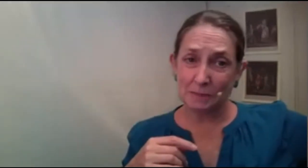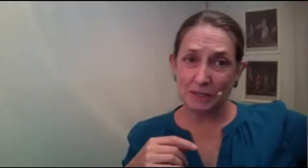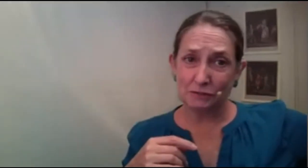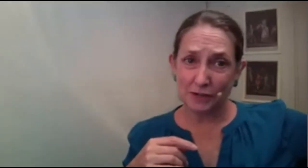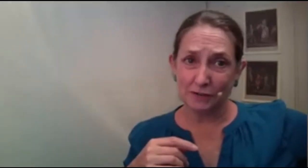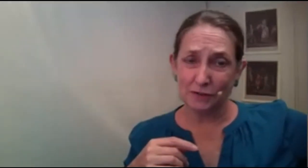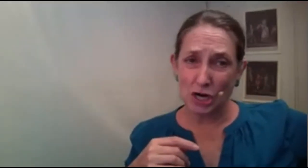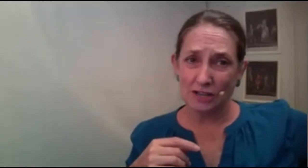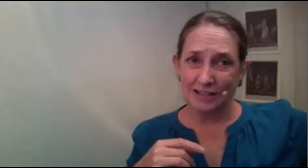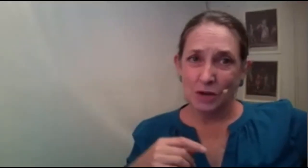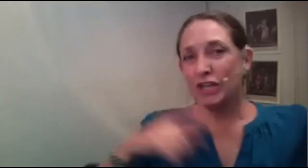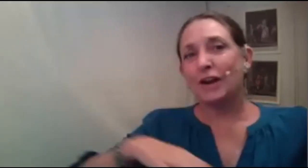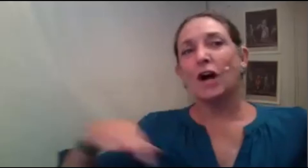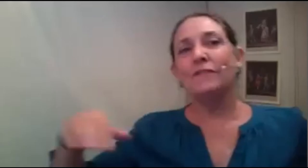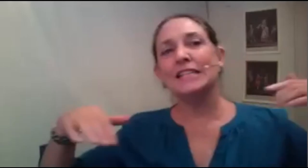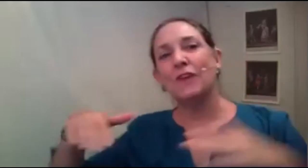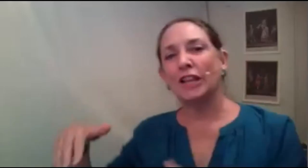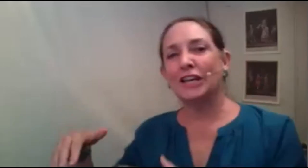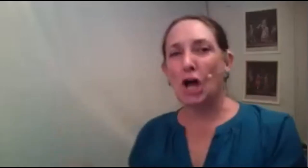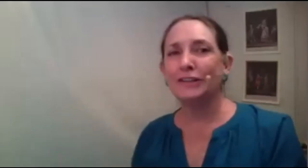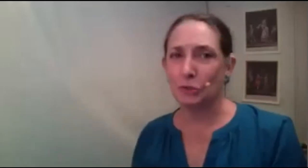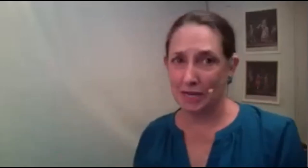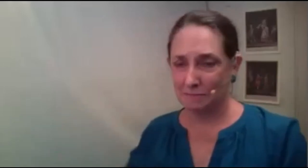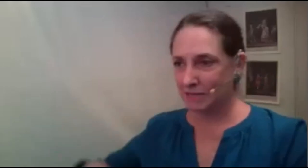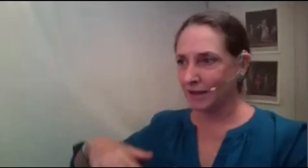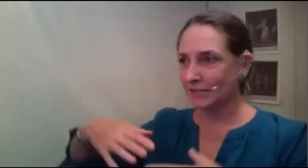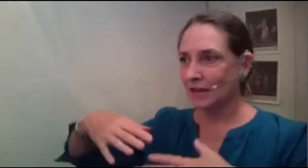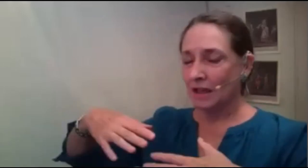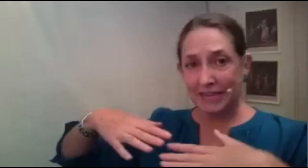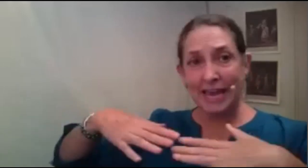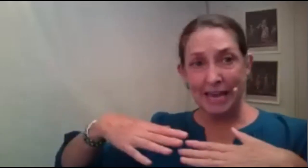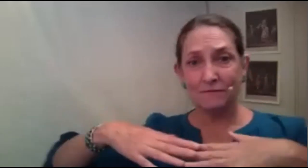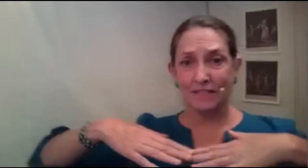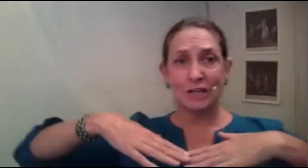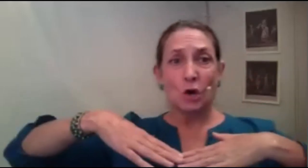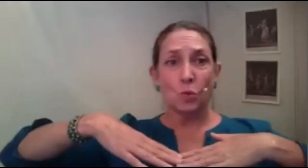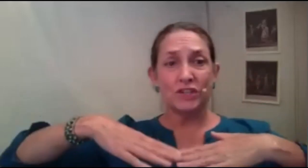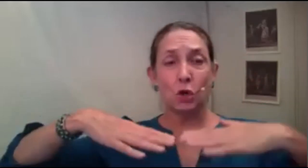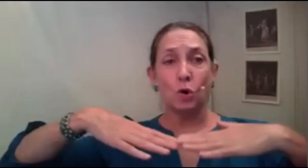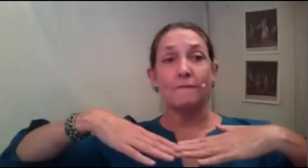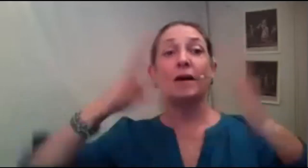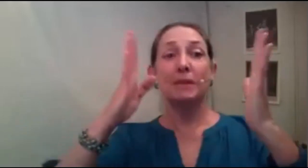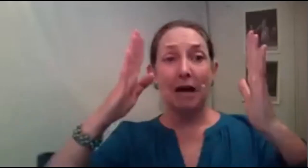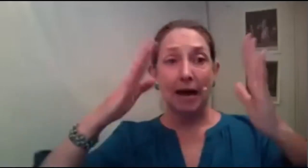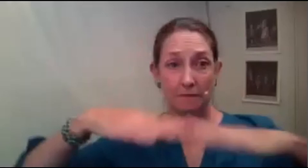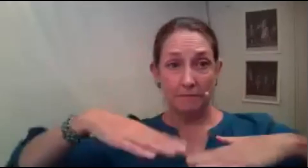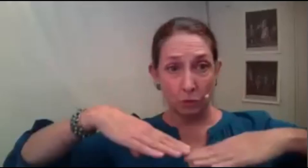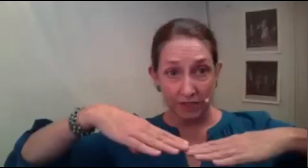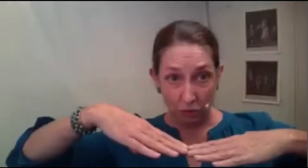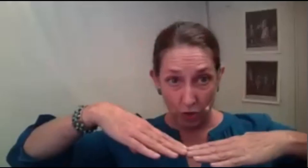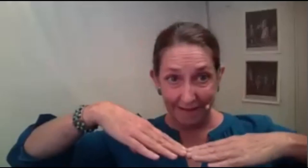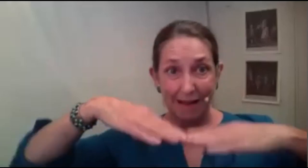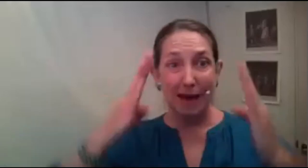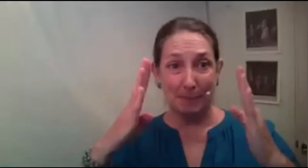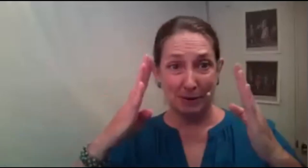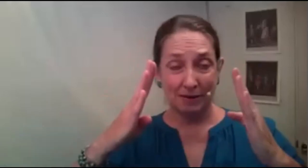that had been in front of her, well, she had obviously fallen onto it because the canvas was torn from the bottom. It was